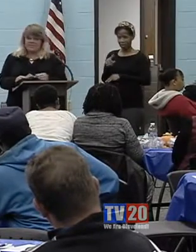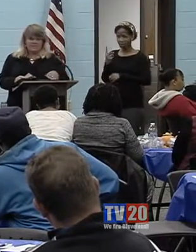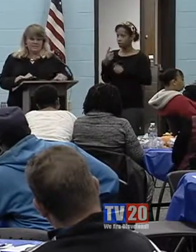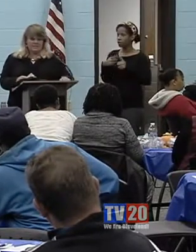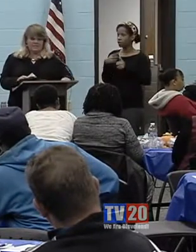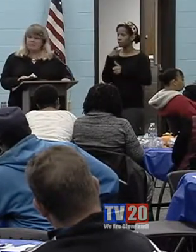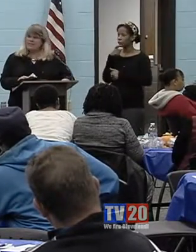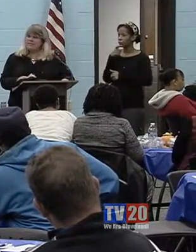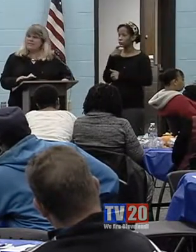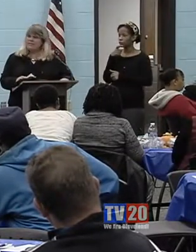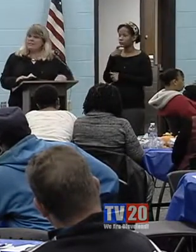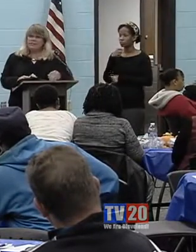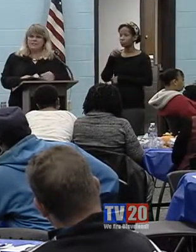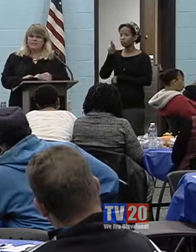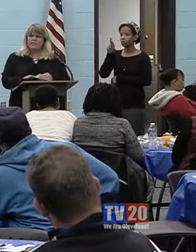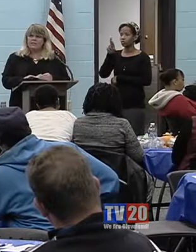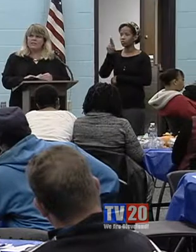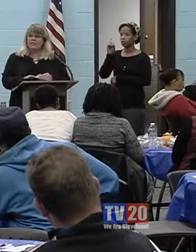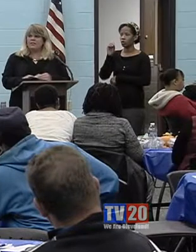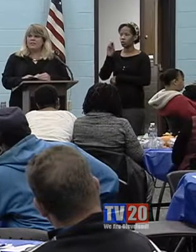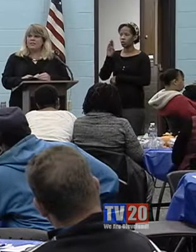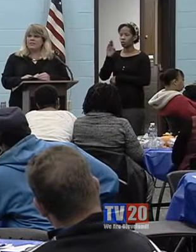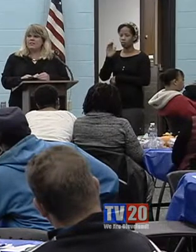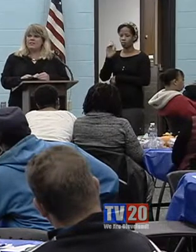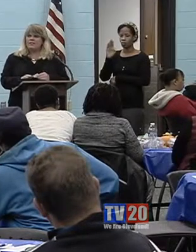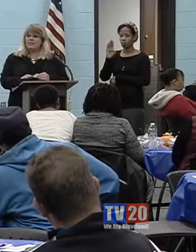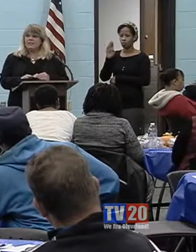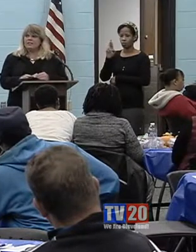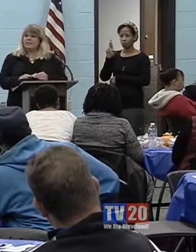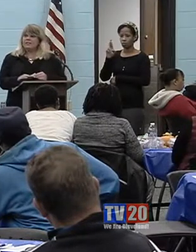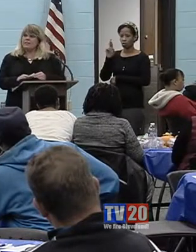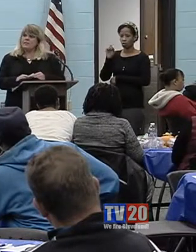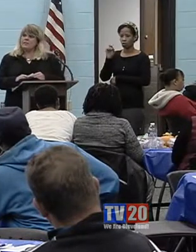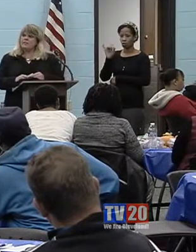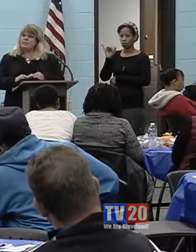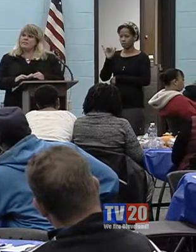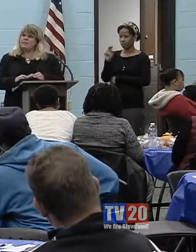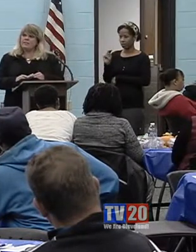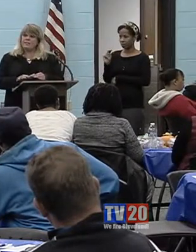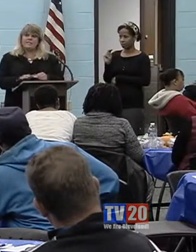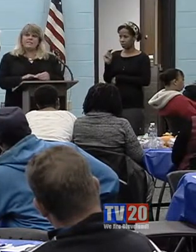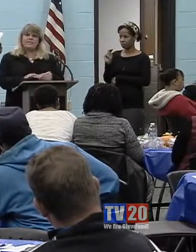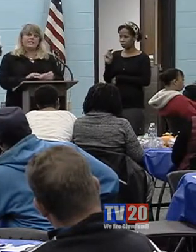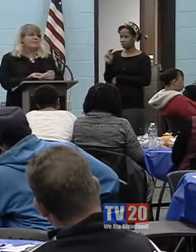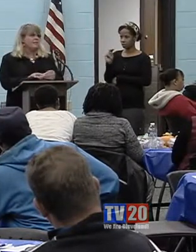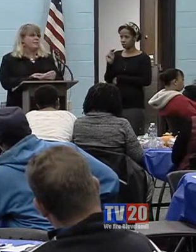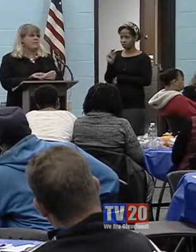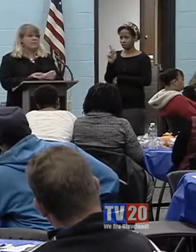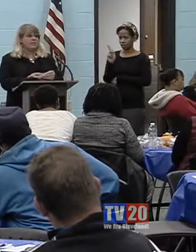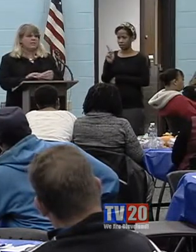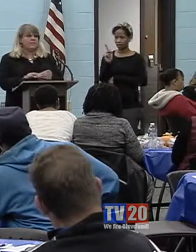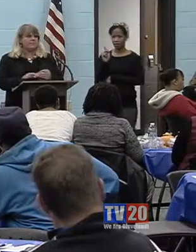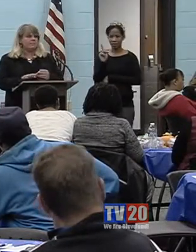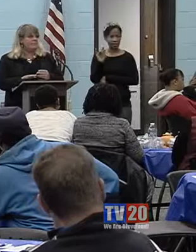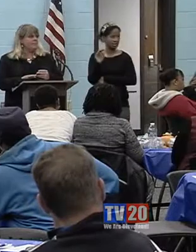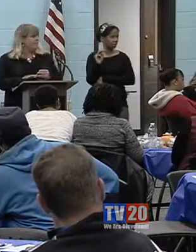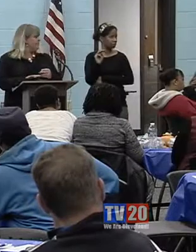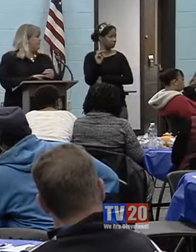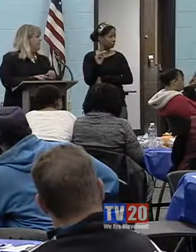drawing. So the first name is Robert. Kehem? Robert, it looks like maybe Kim? Robert